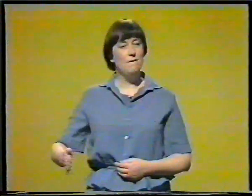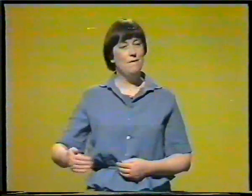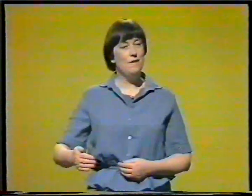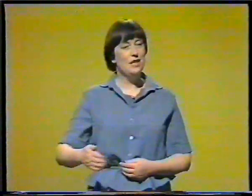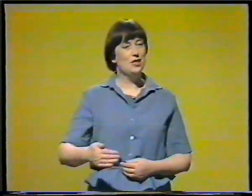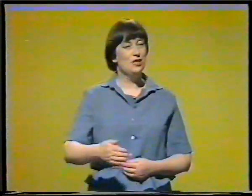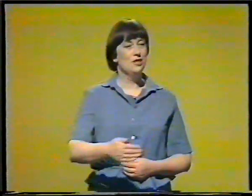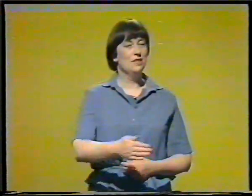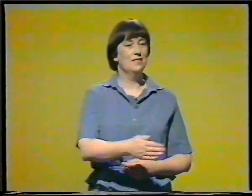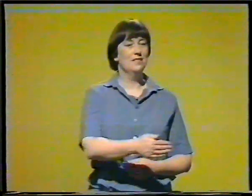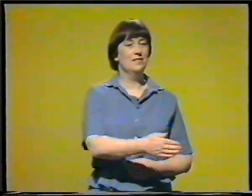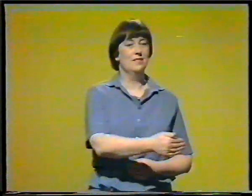Fish.